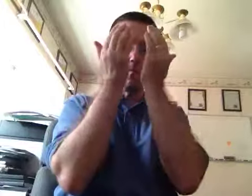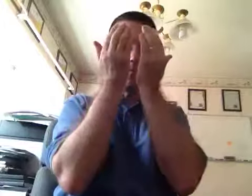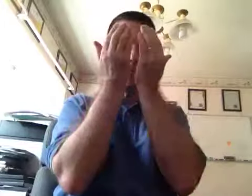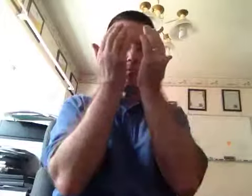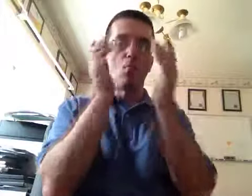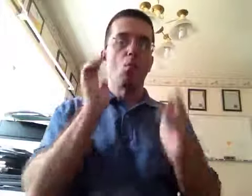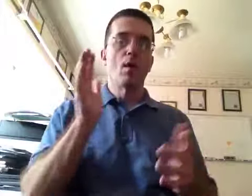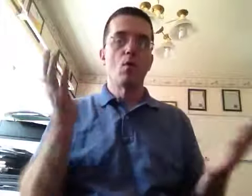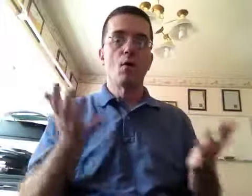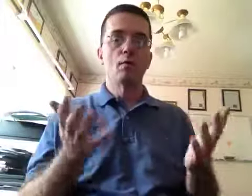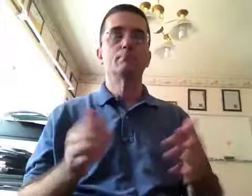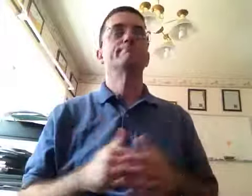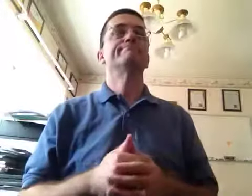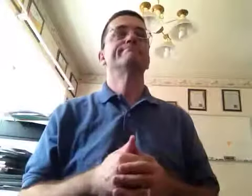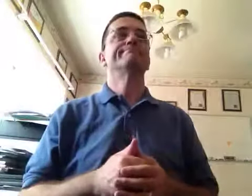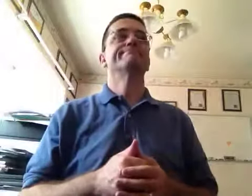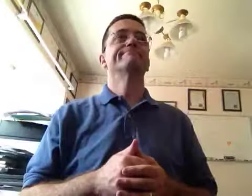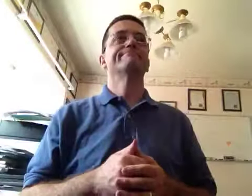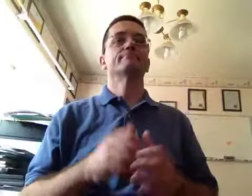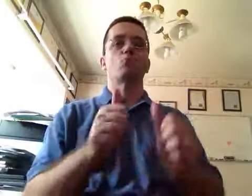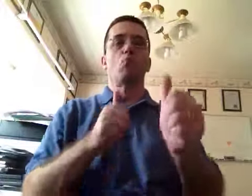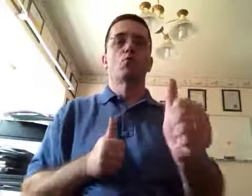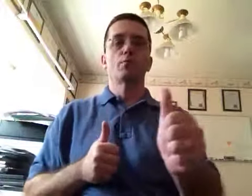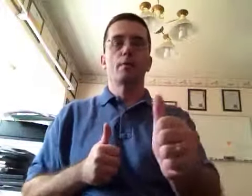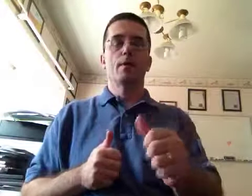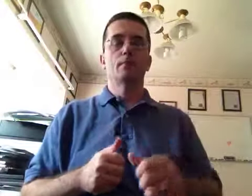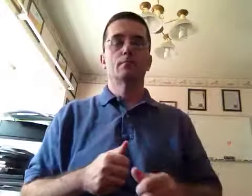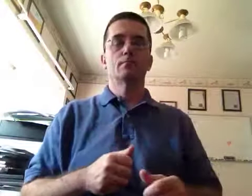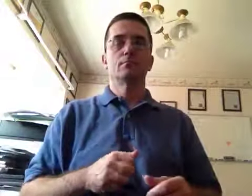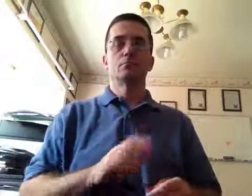The marketplace is merciless. It has no mercy.